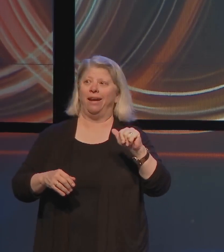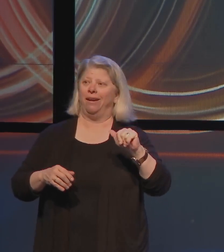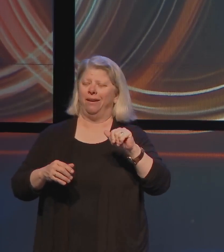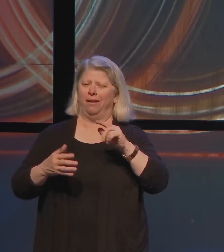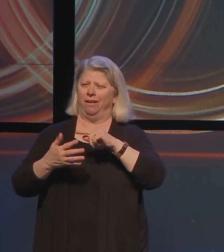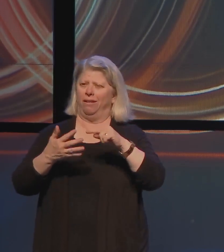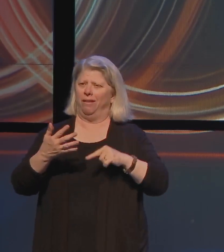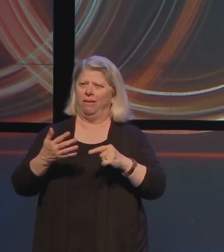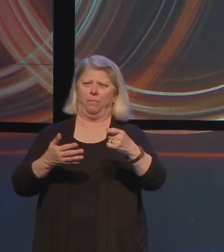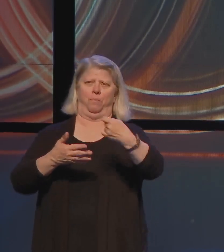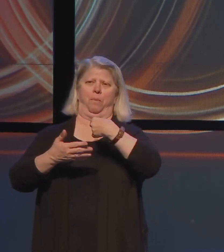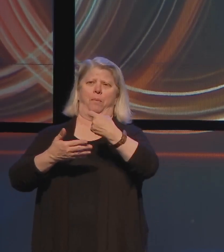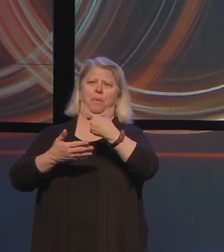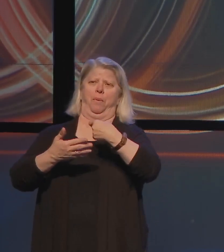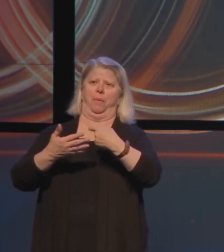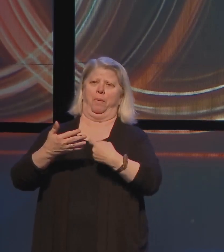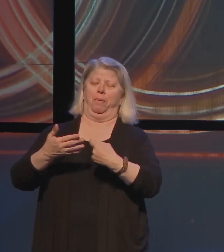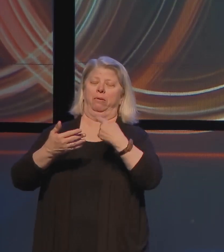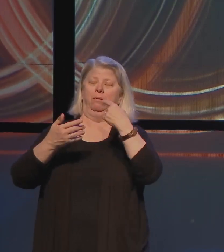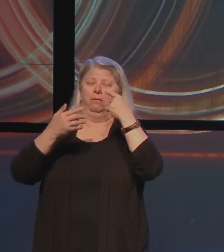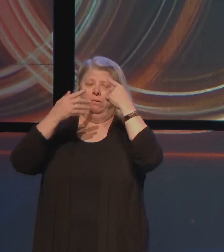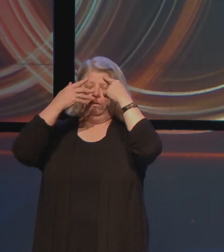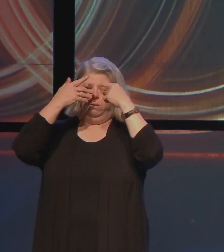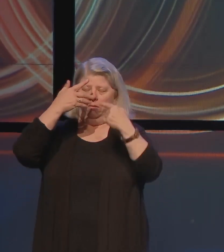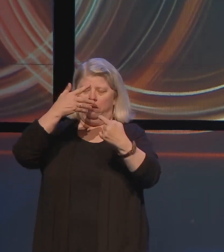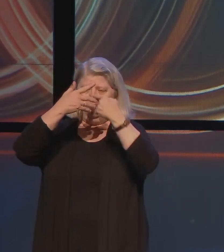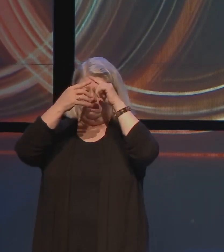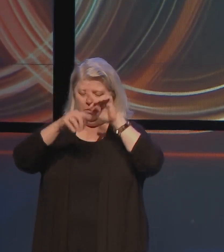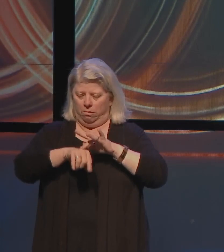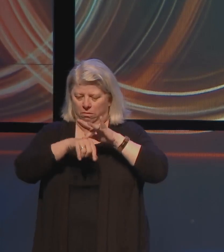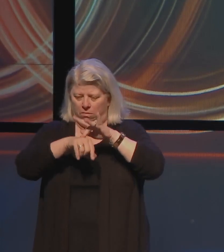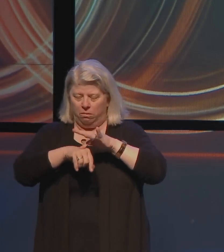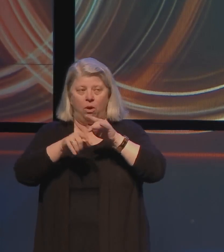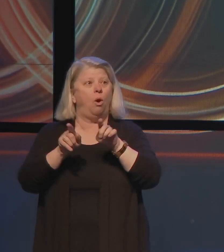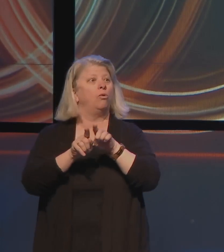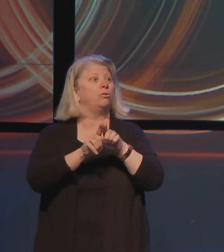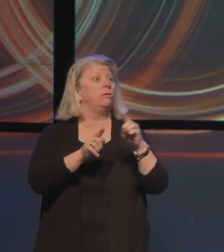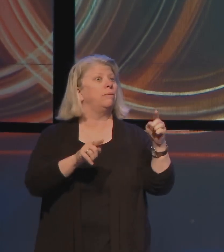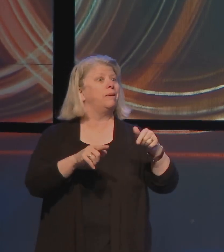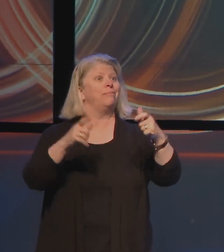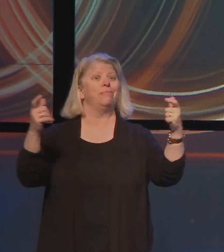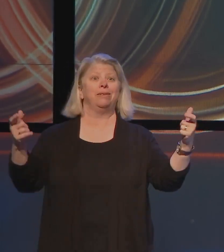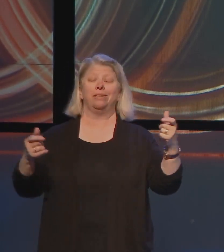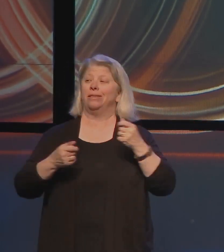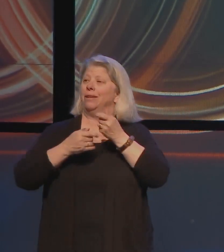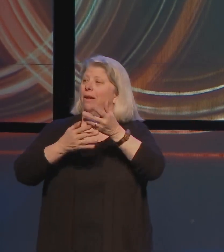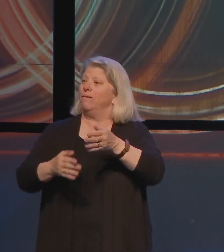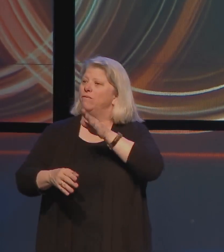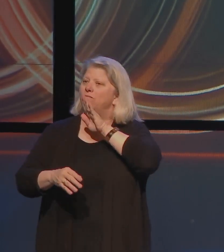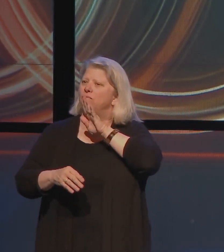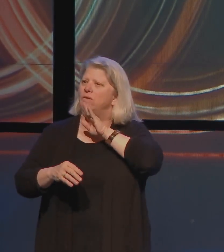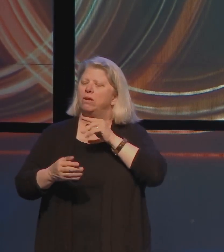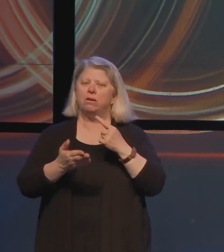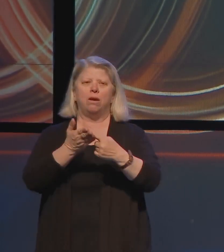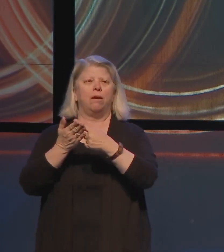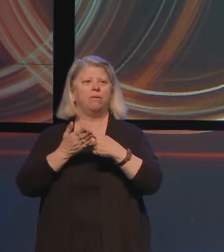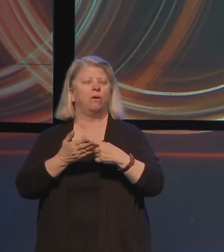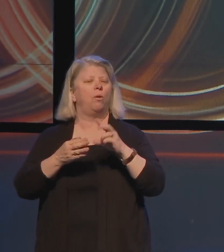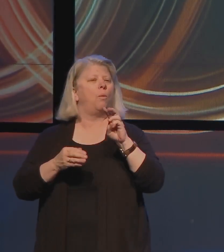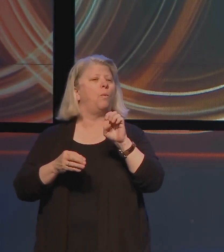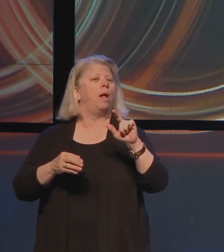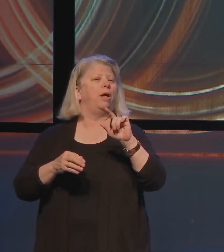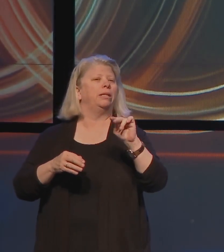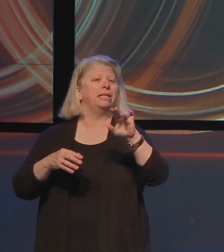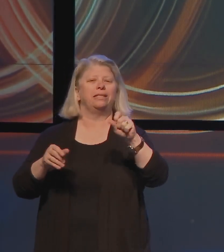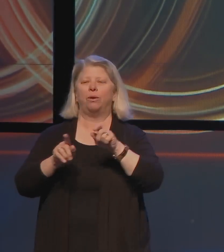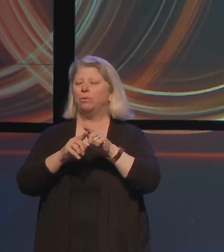like comes in and it starts to shape our minds and the way we think about each other. Another big thing that produces a lot of frustration when we start talking about wellness